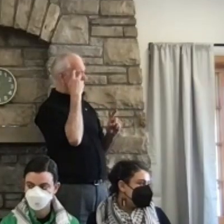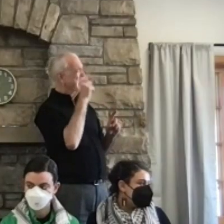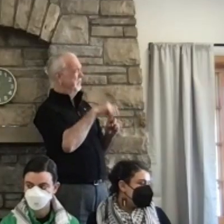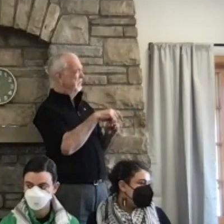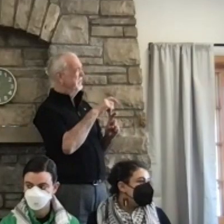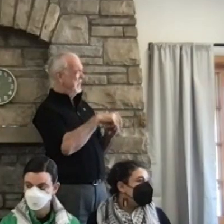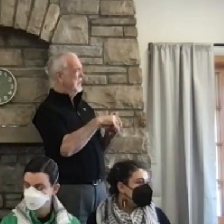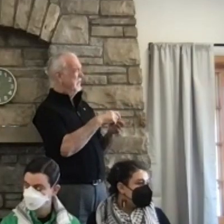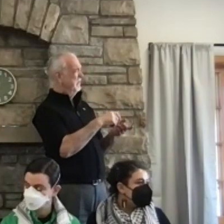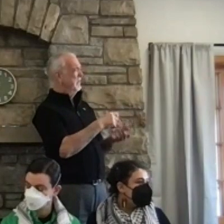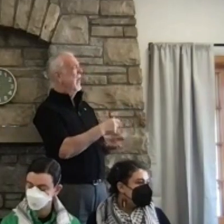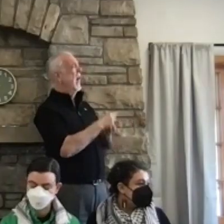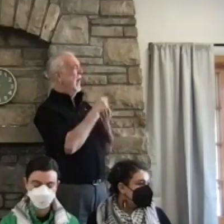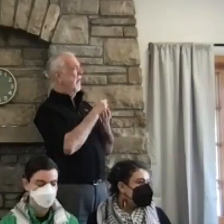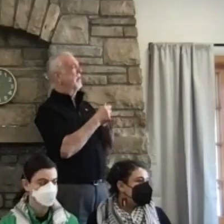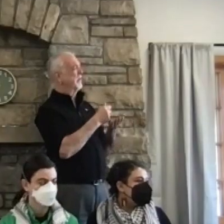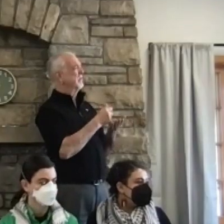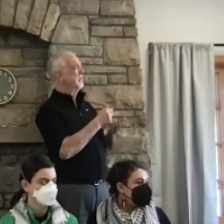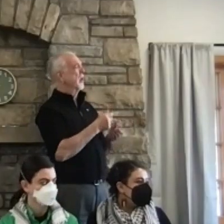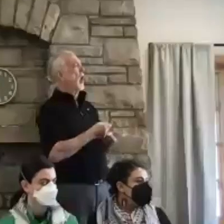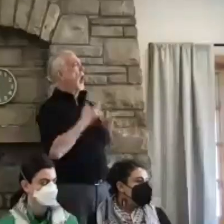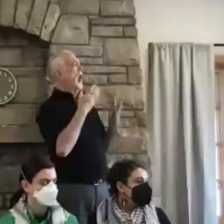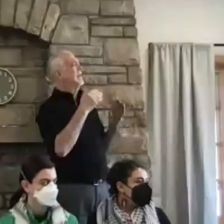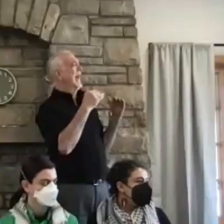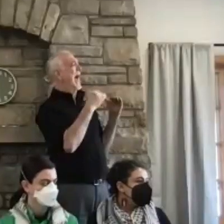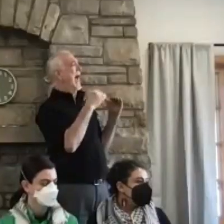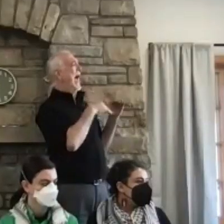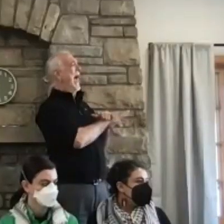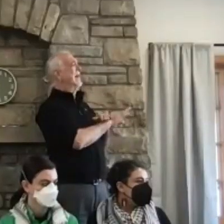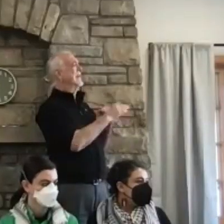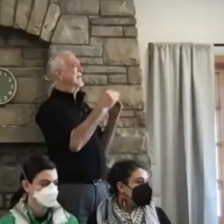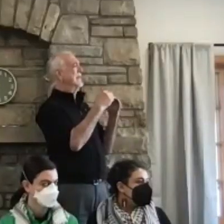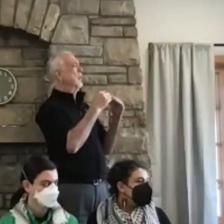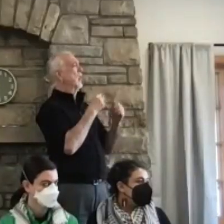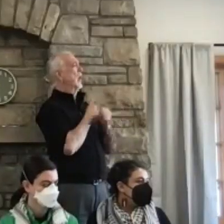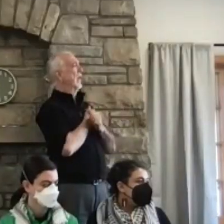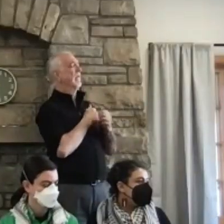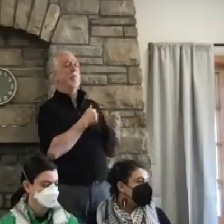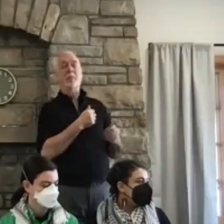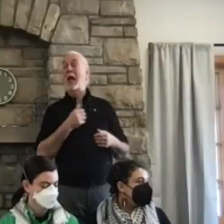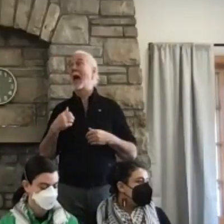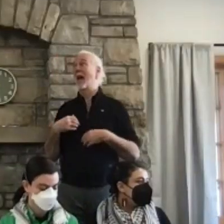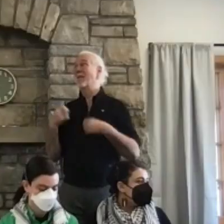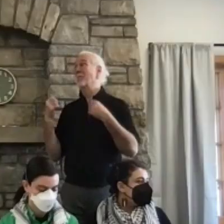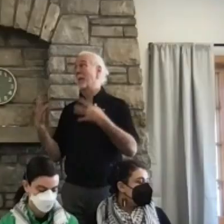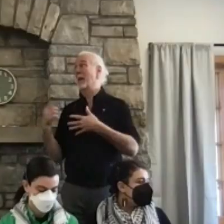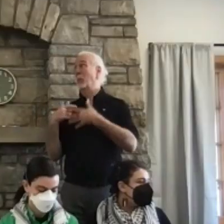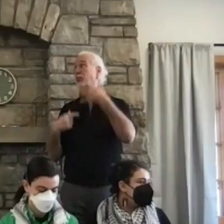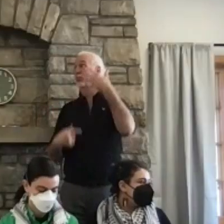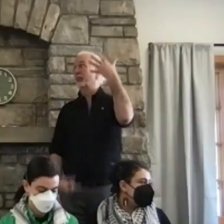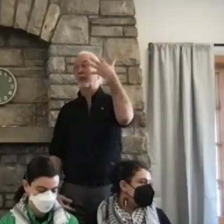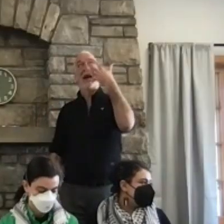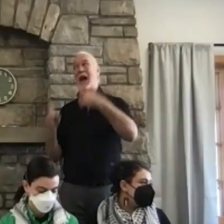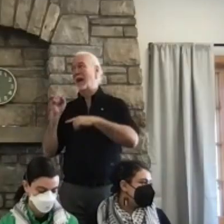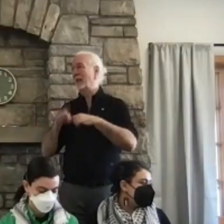to reflect that idea of access to love? Yes, there are many, and we are running out of time, so I won't be able to go into detail,